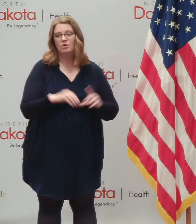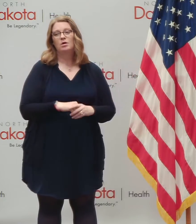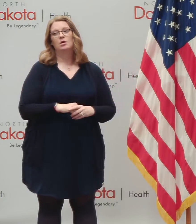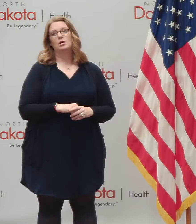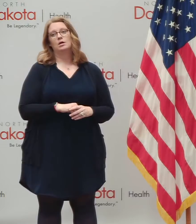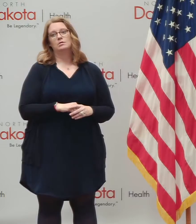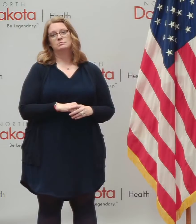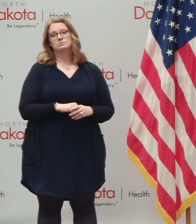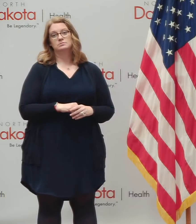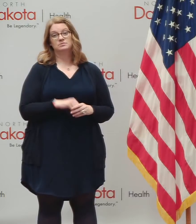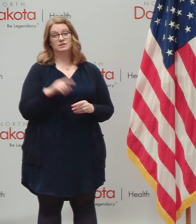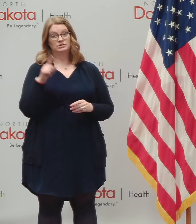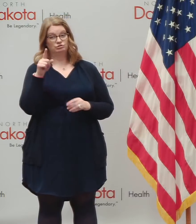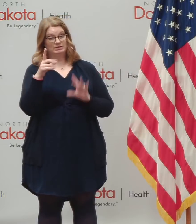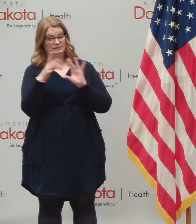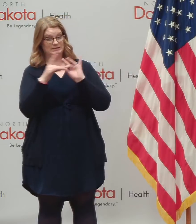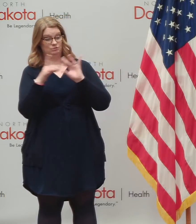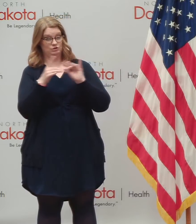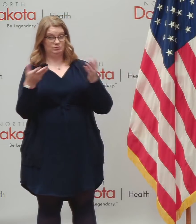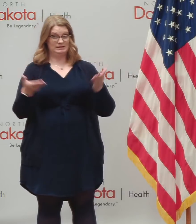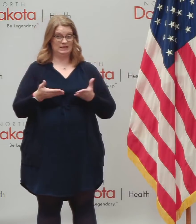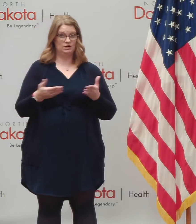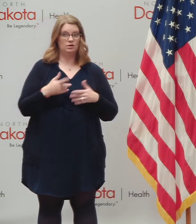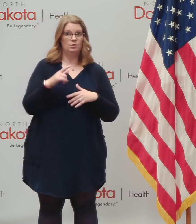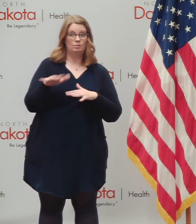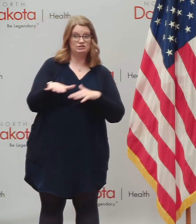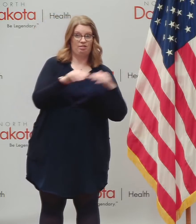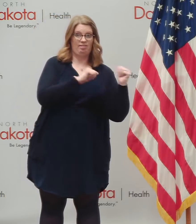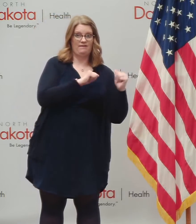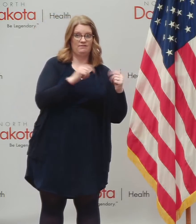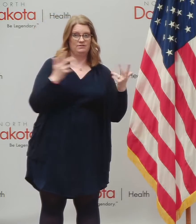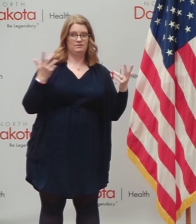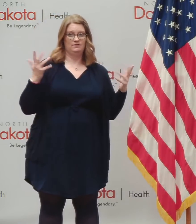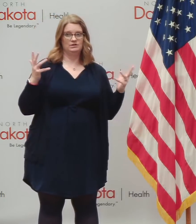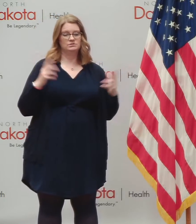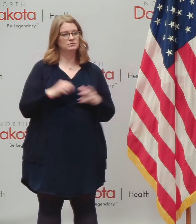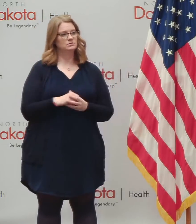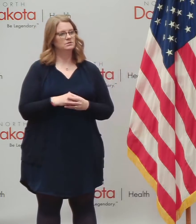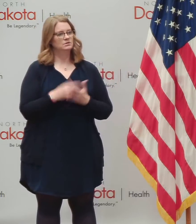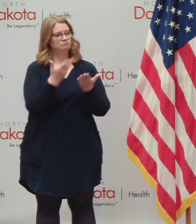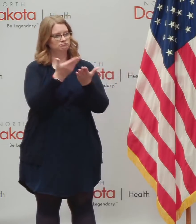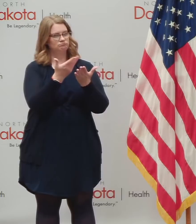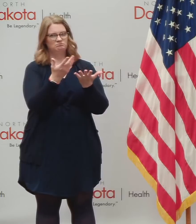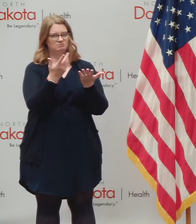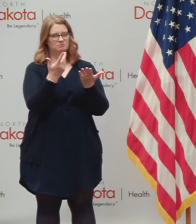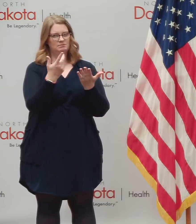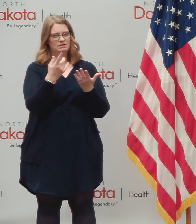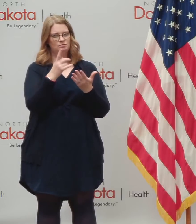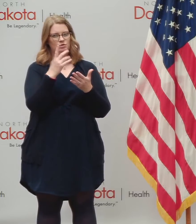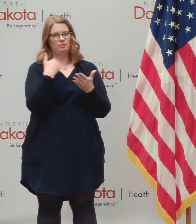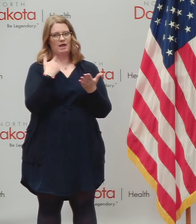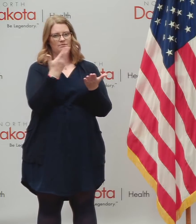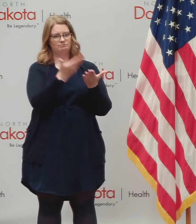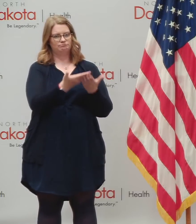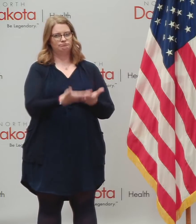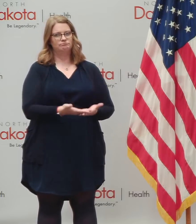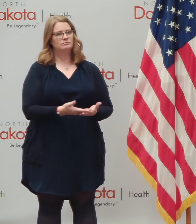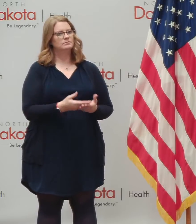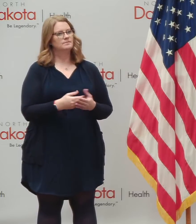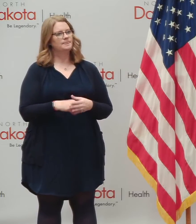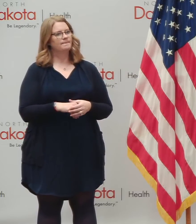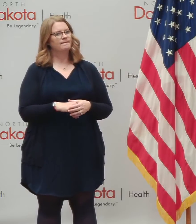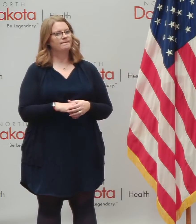there's both what she said when she was here and what she said after she'd leave. I think her record can stand for herself on what she said on that. I've